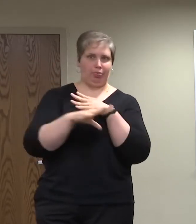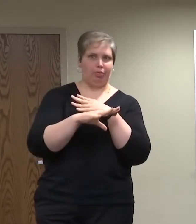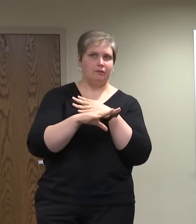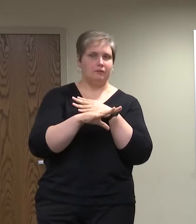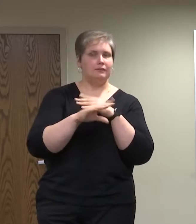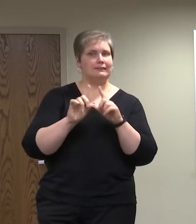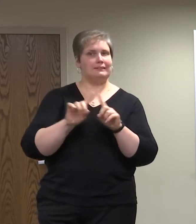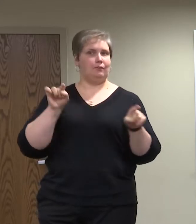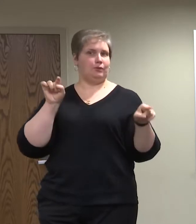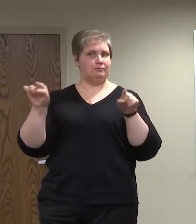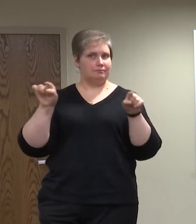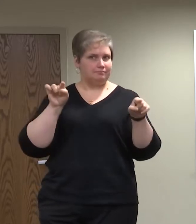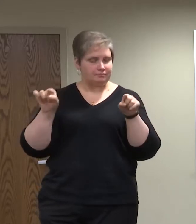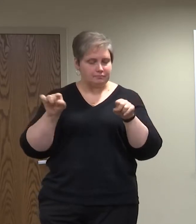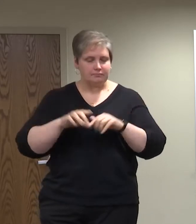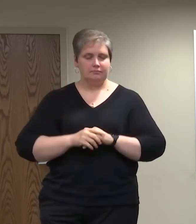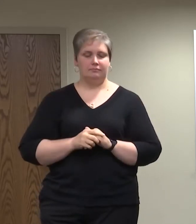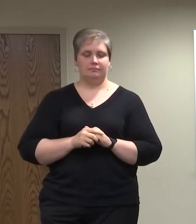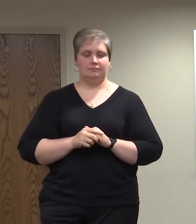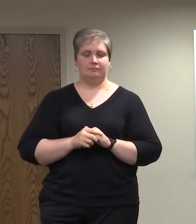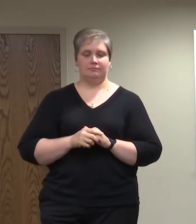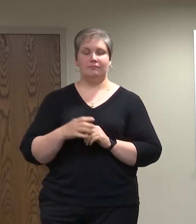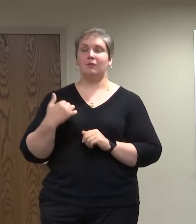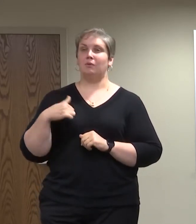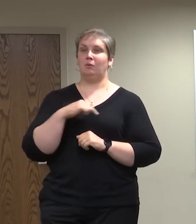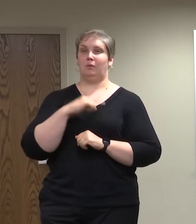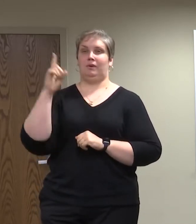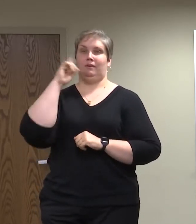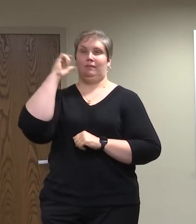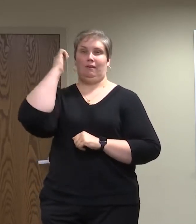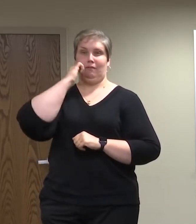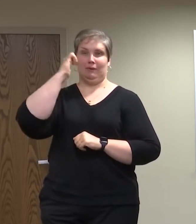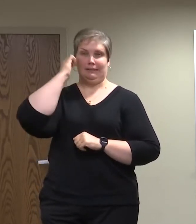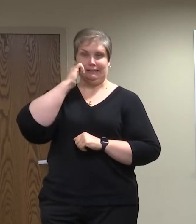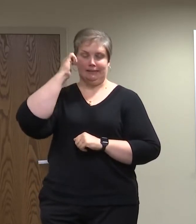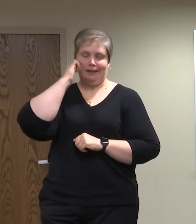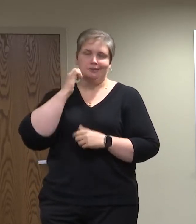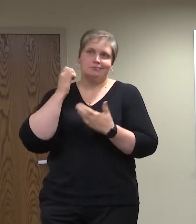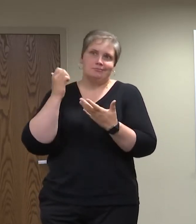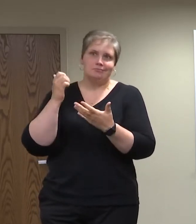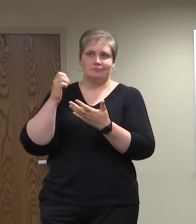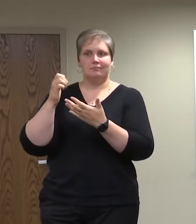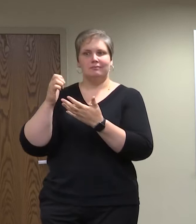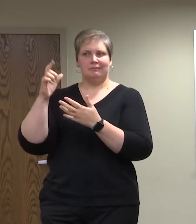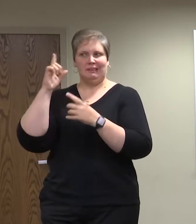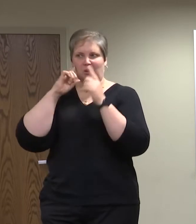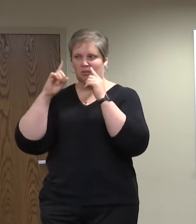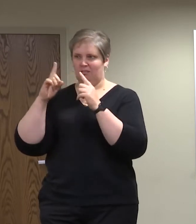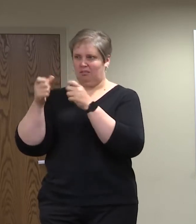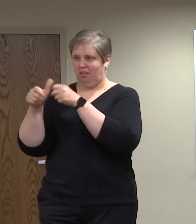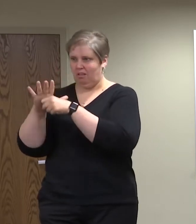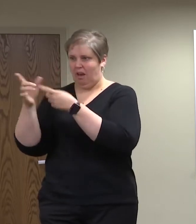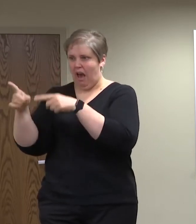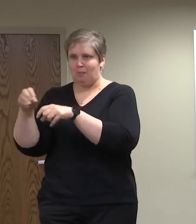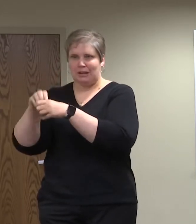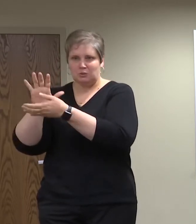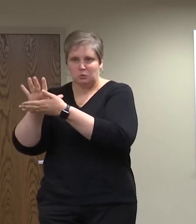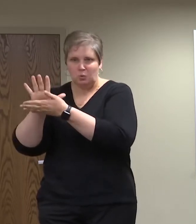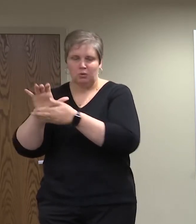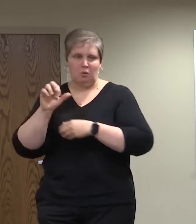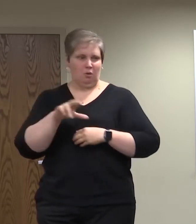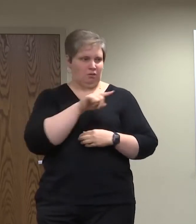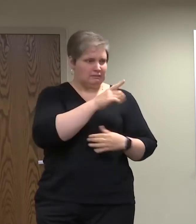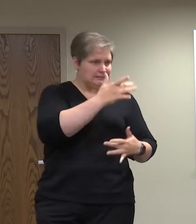there are cases in the school. We hear there are contacts in the school. Yes, you're going to hear that. But at present, those cases